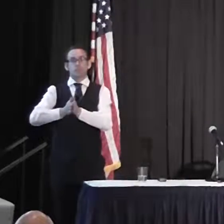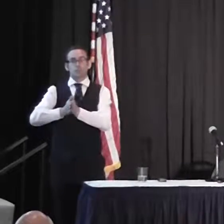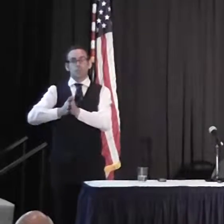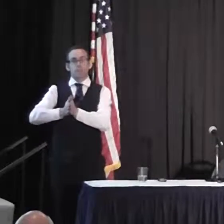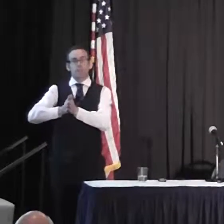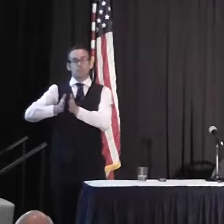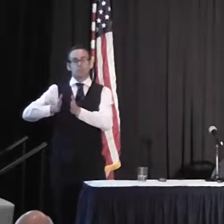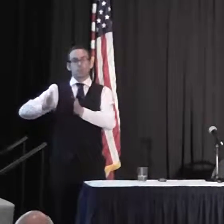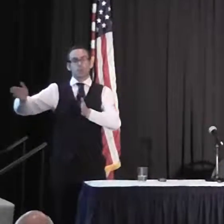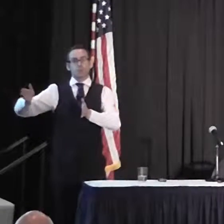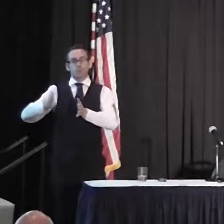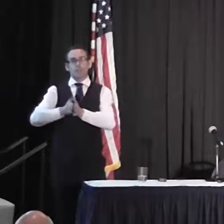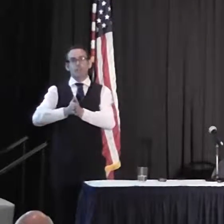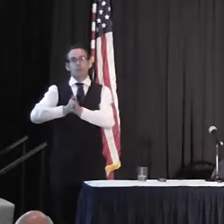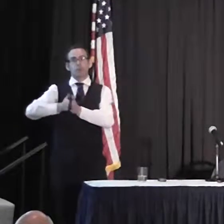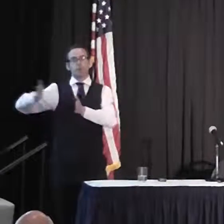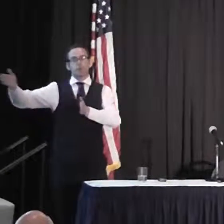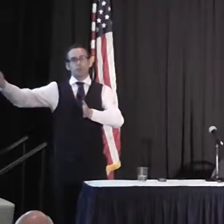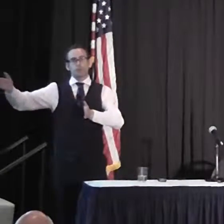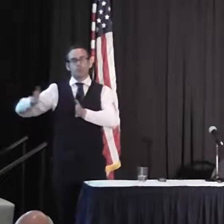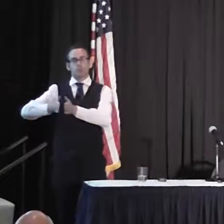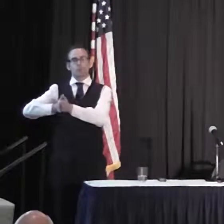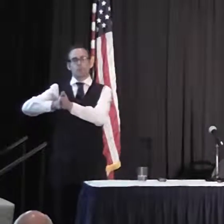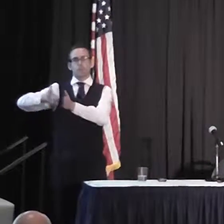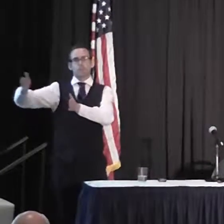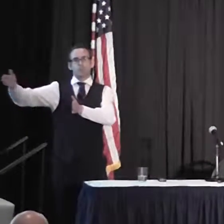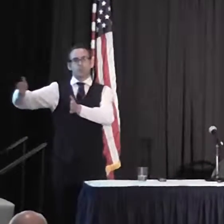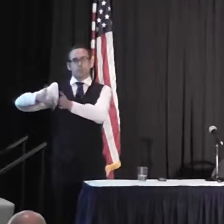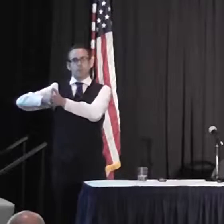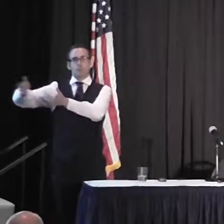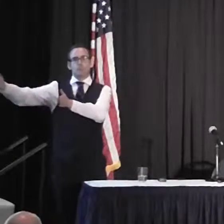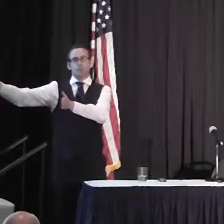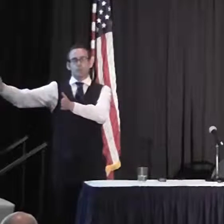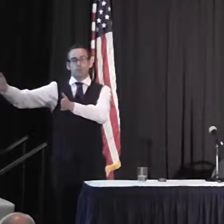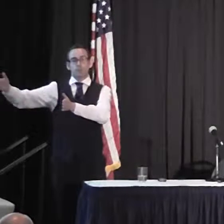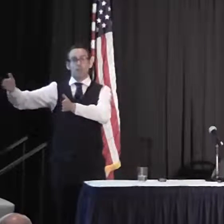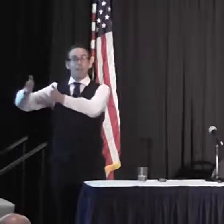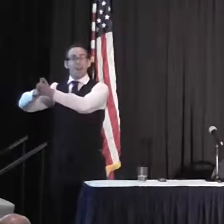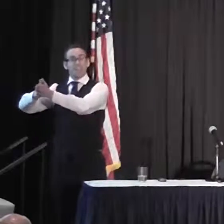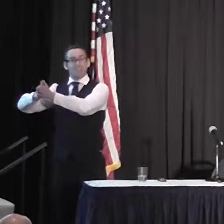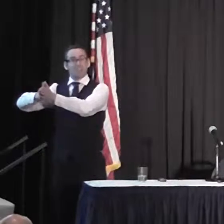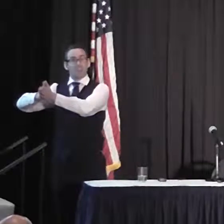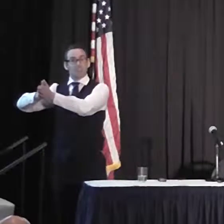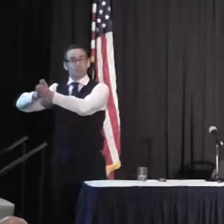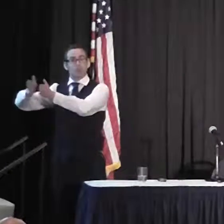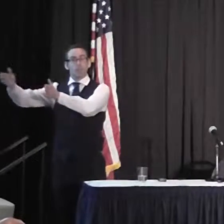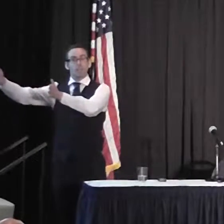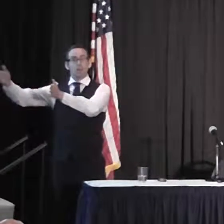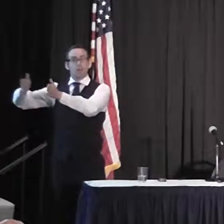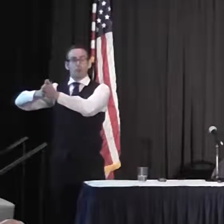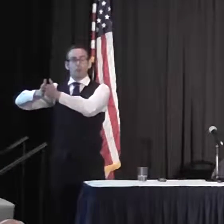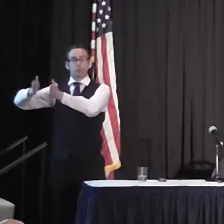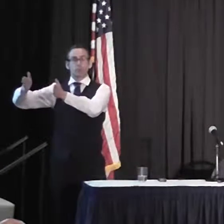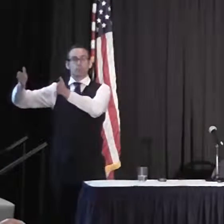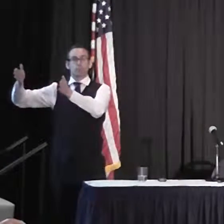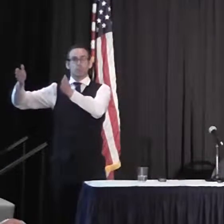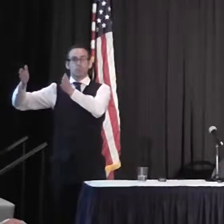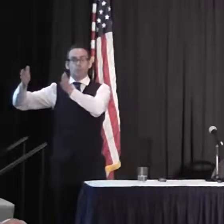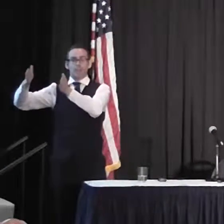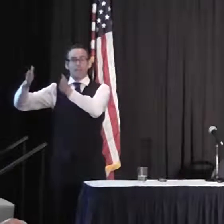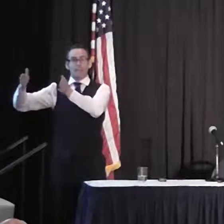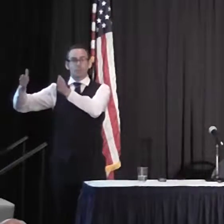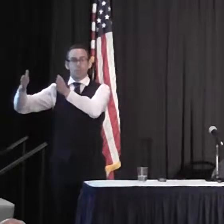going to need this bridge to take us off of fossil fuels, whether it's in 2030 to 2040. I actually think that's going to be a real sort